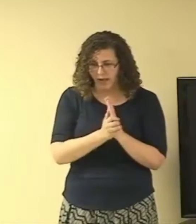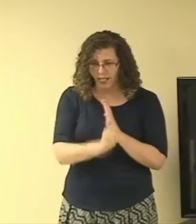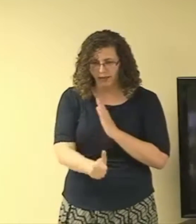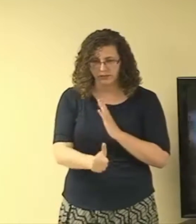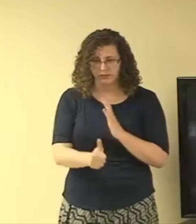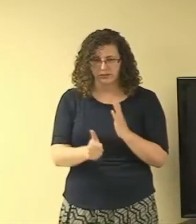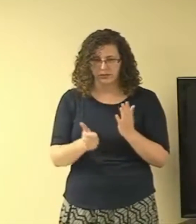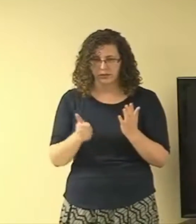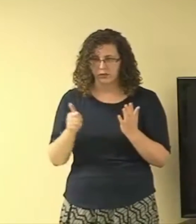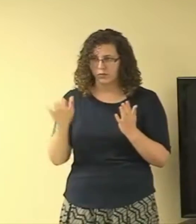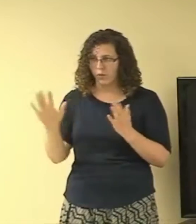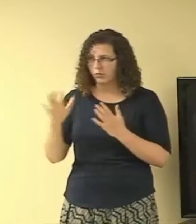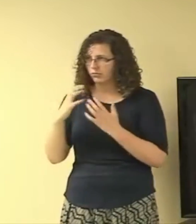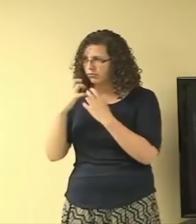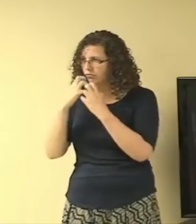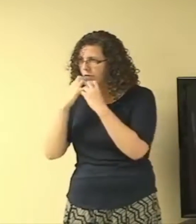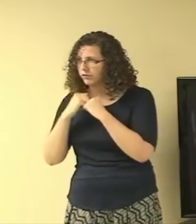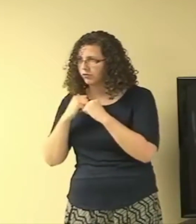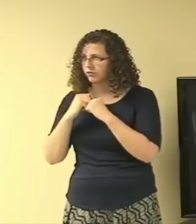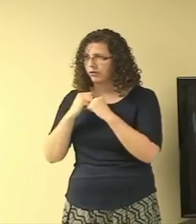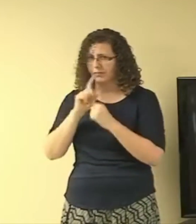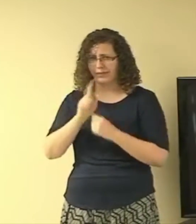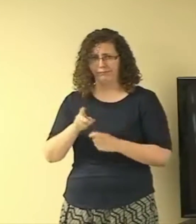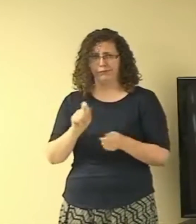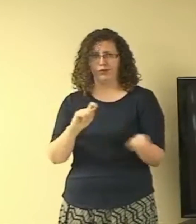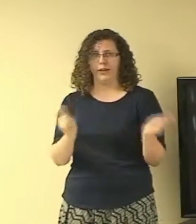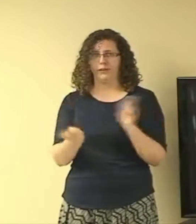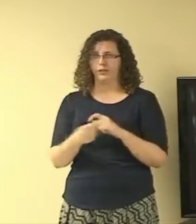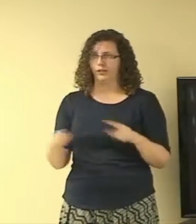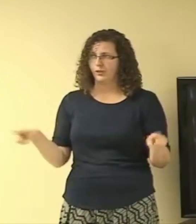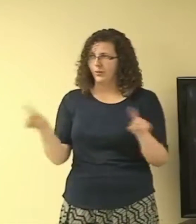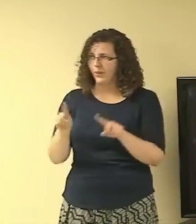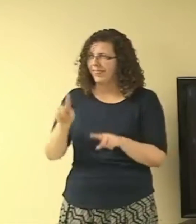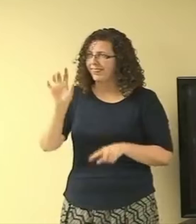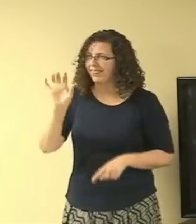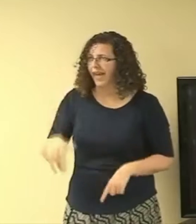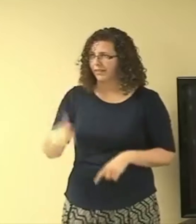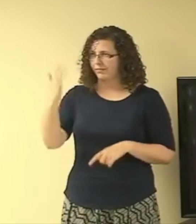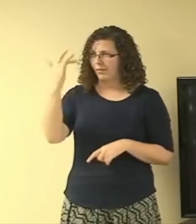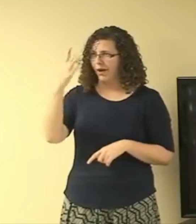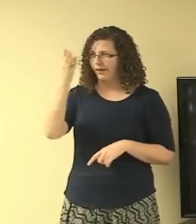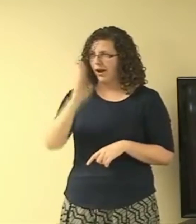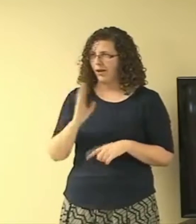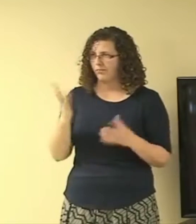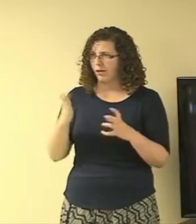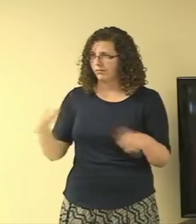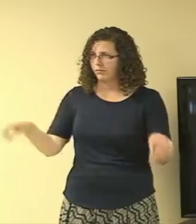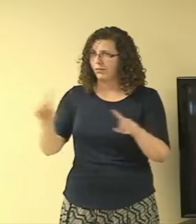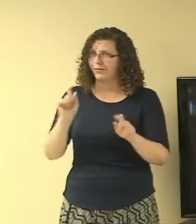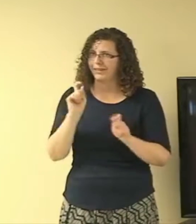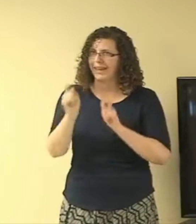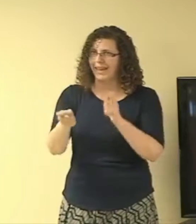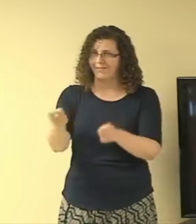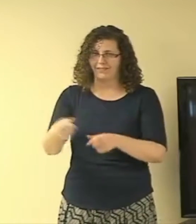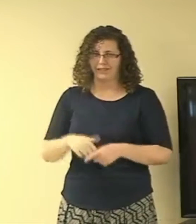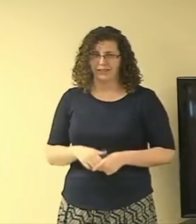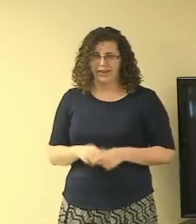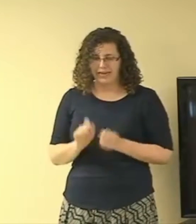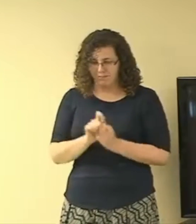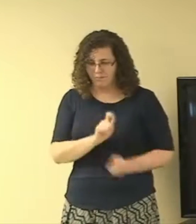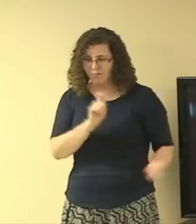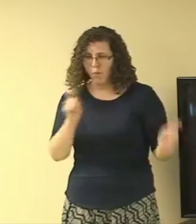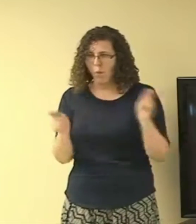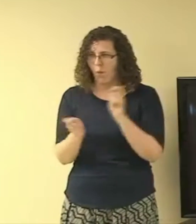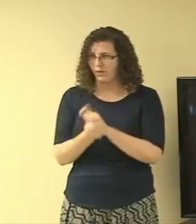and of your treasure, it changes you. That's why God wants me to give. He's molding me